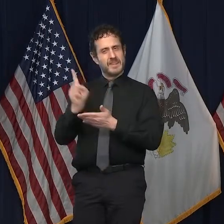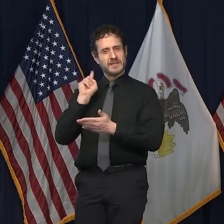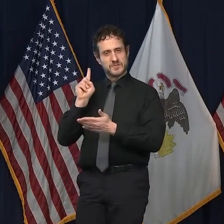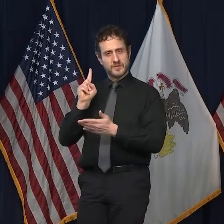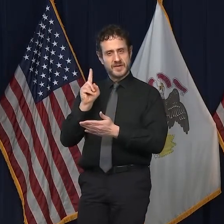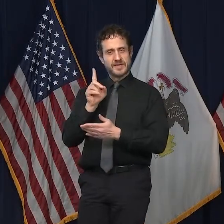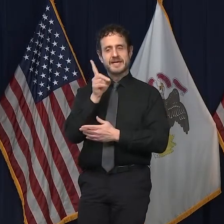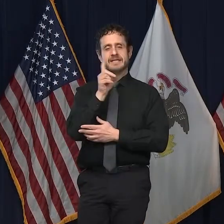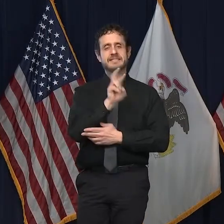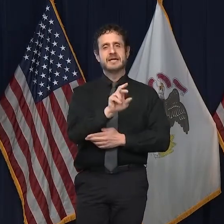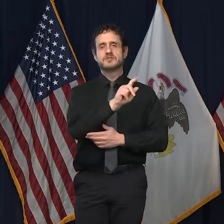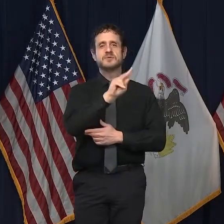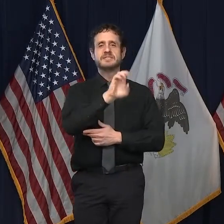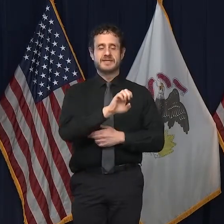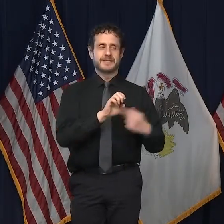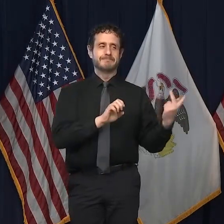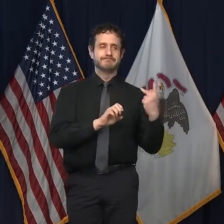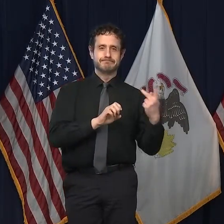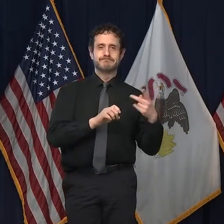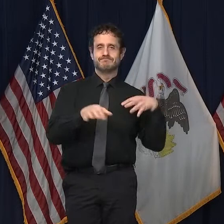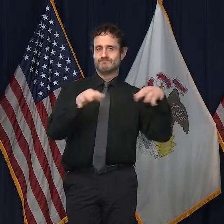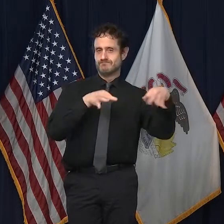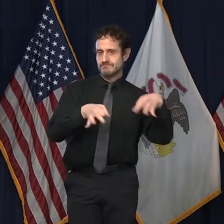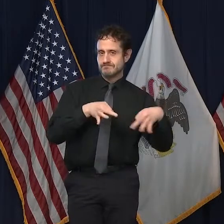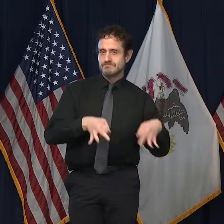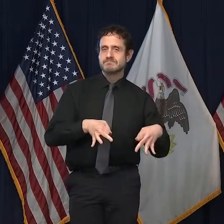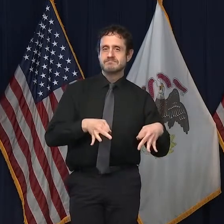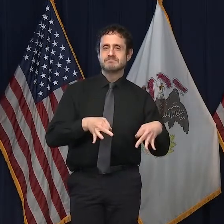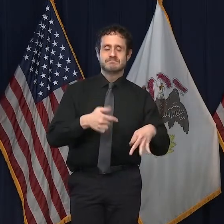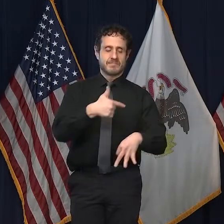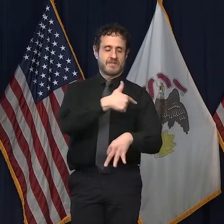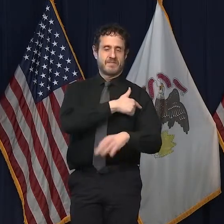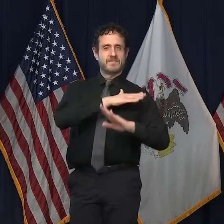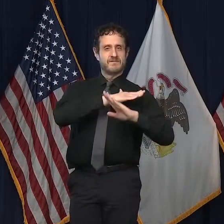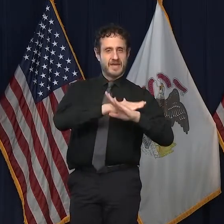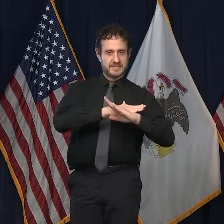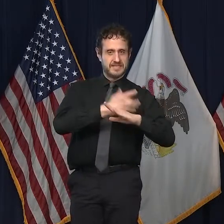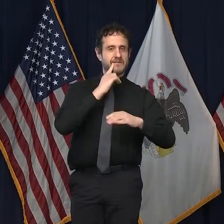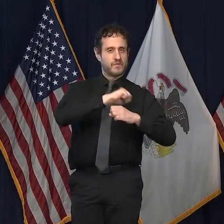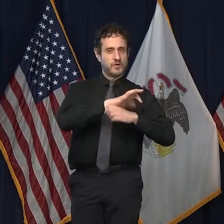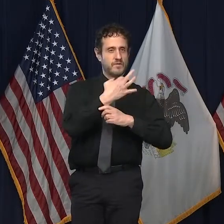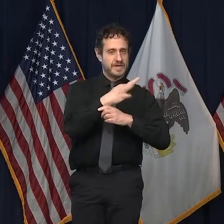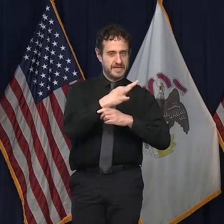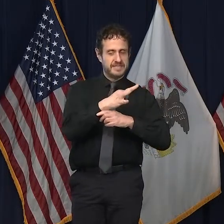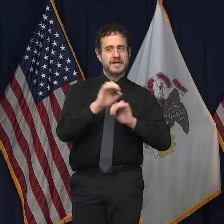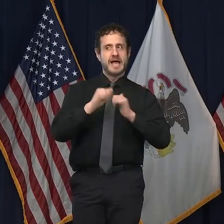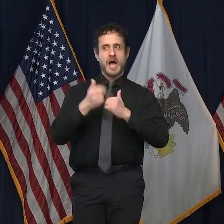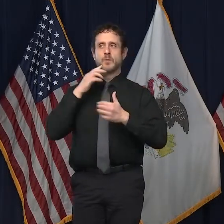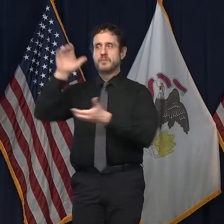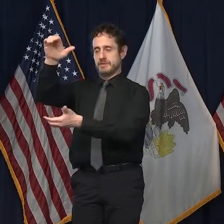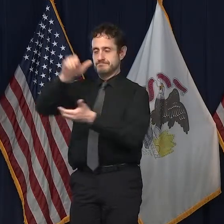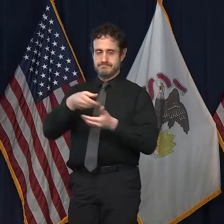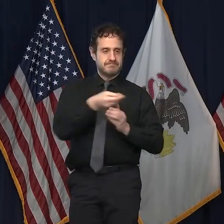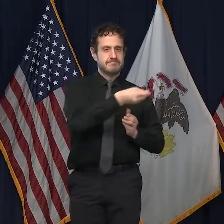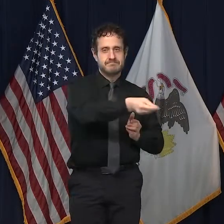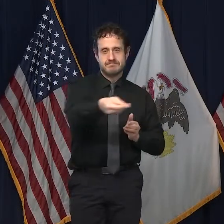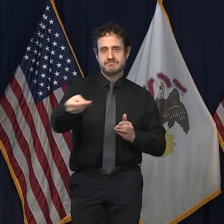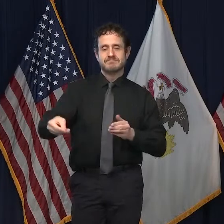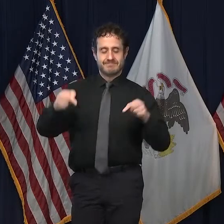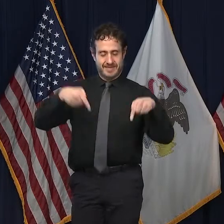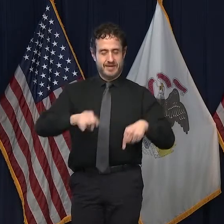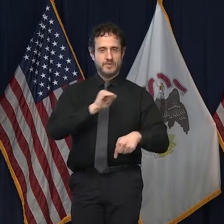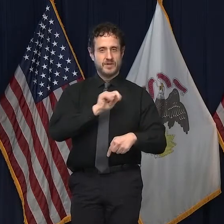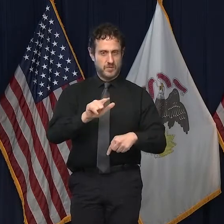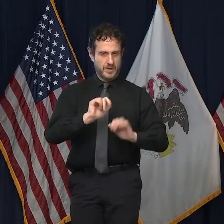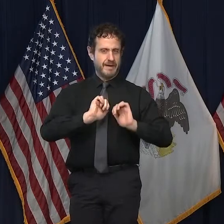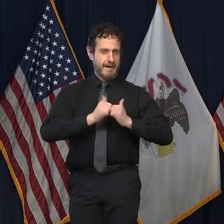Aziki and I provided an update on what the early stages of the COVID-19 vaccine rollout will look like here in